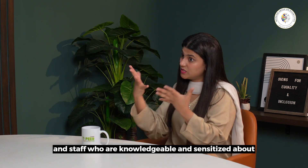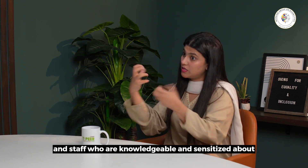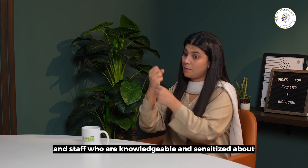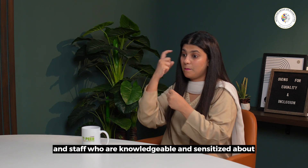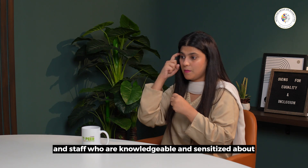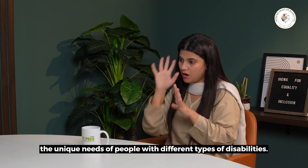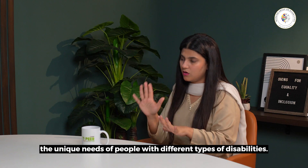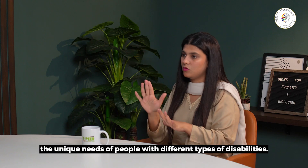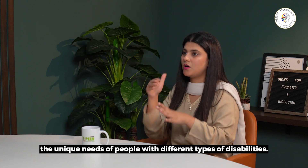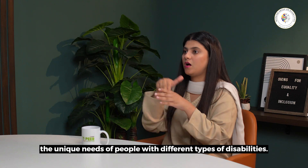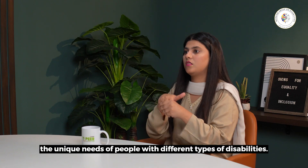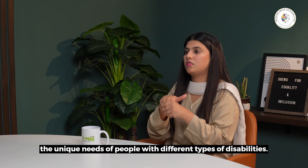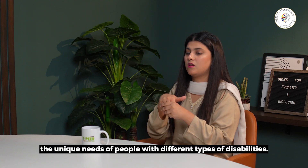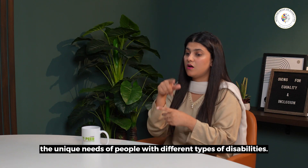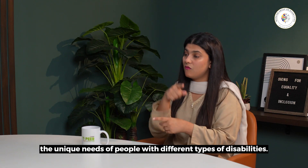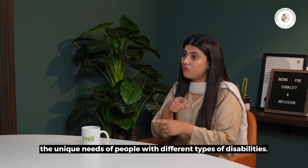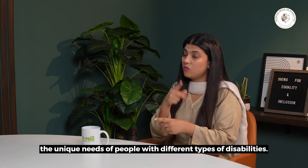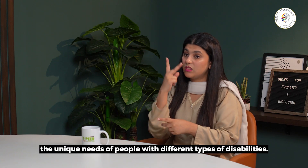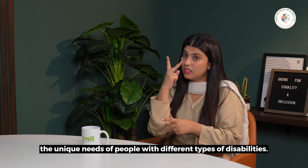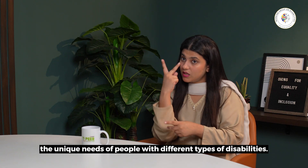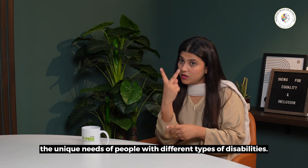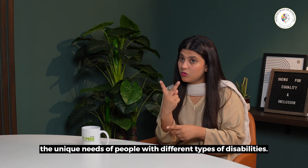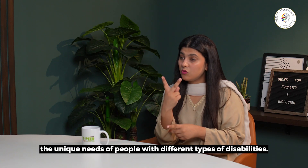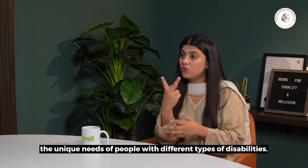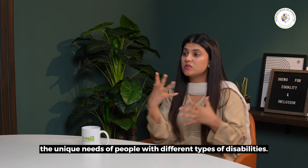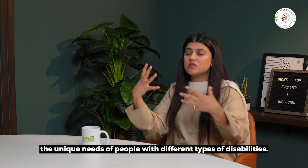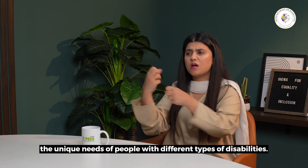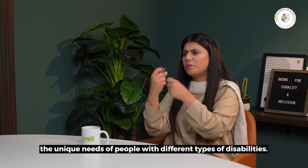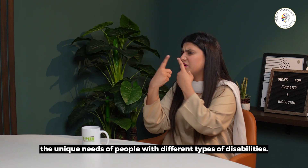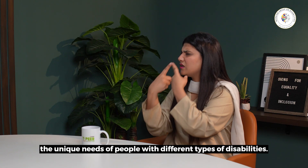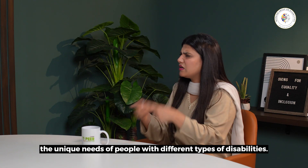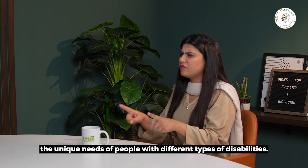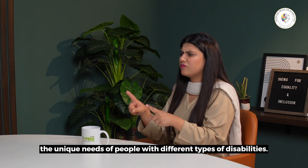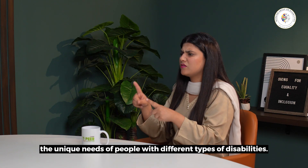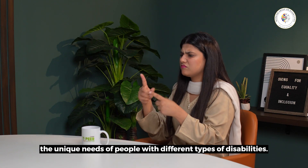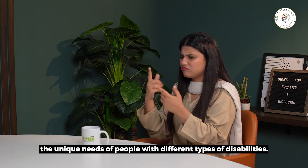sensitized about the unique needs of people with different types of disabilities.